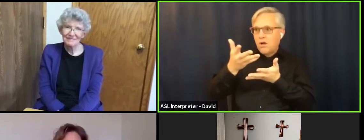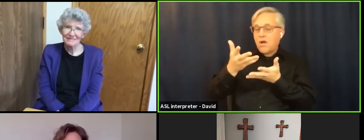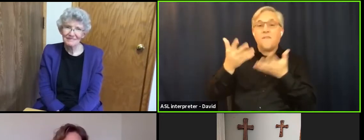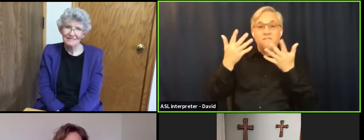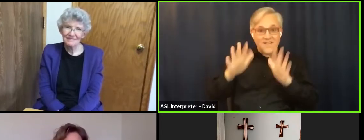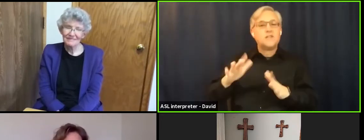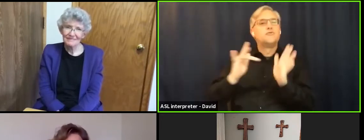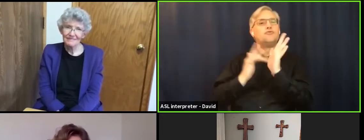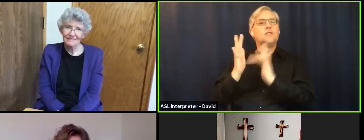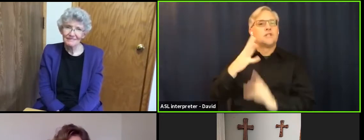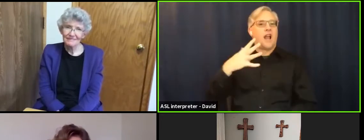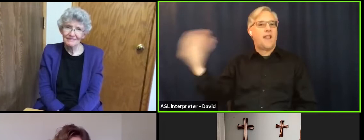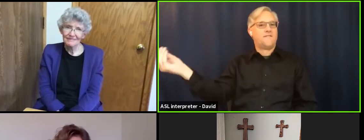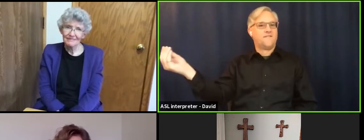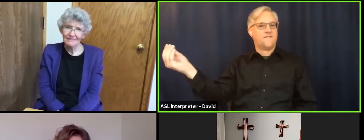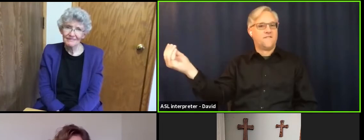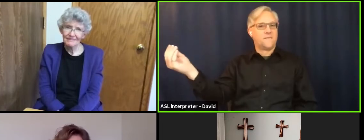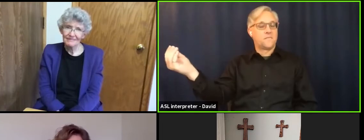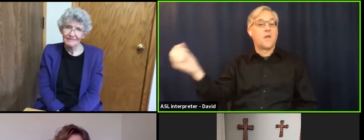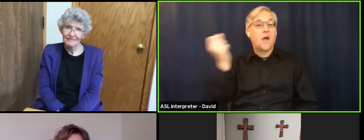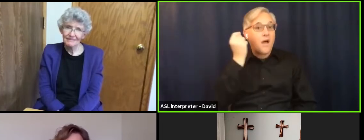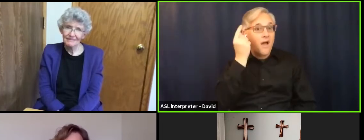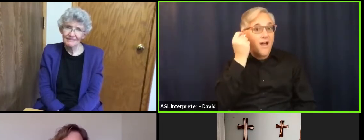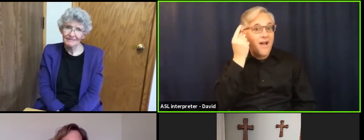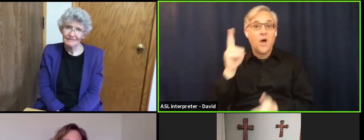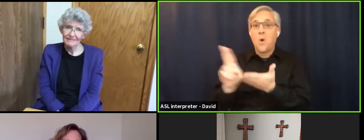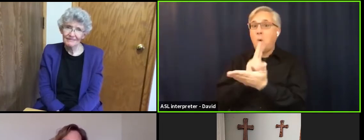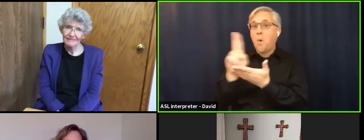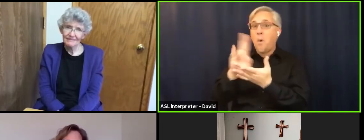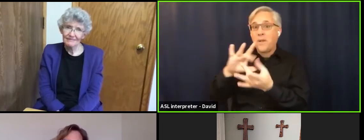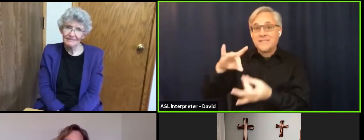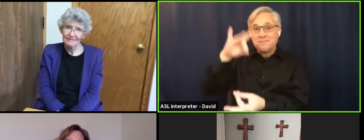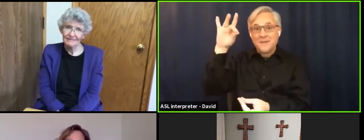The Holy Spirit stays with us,